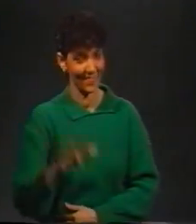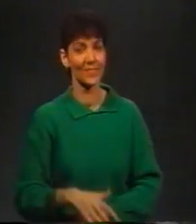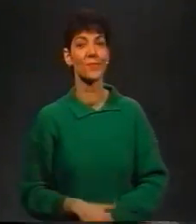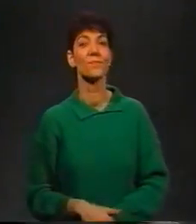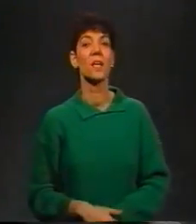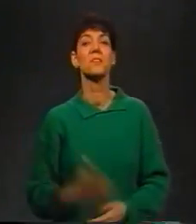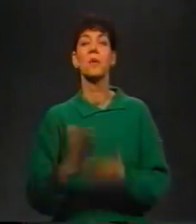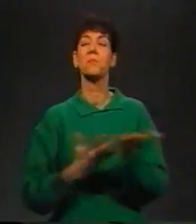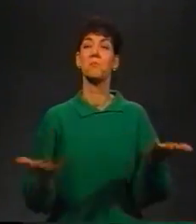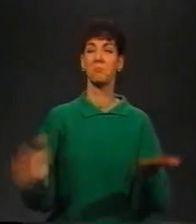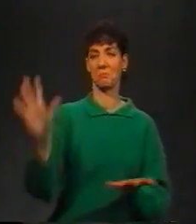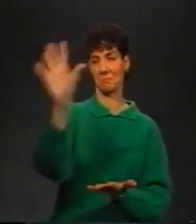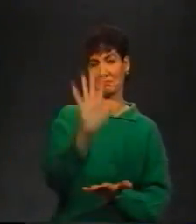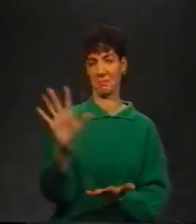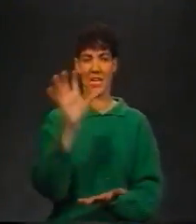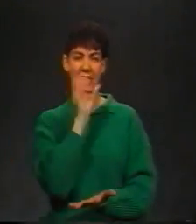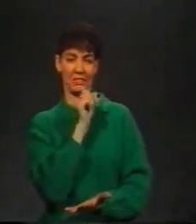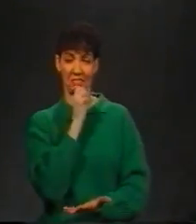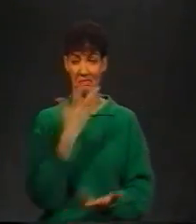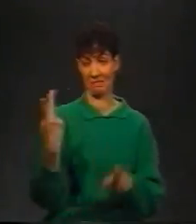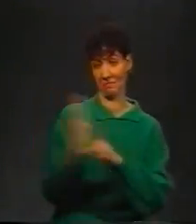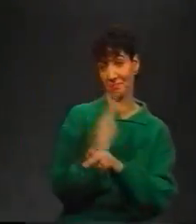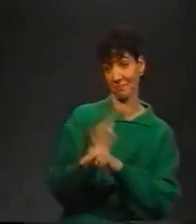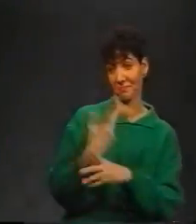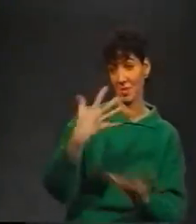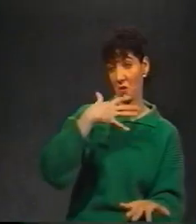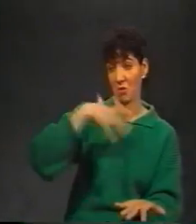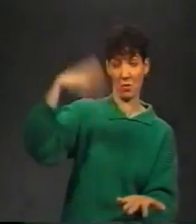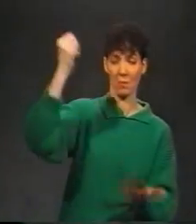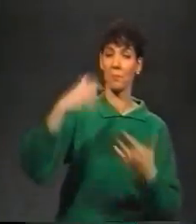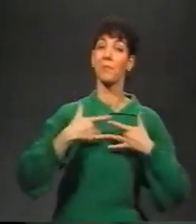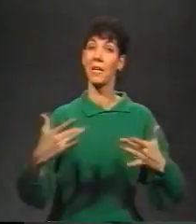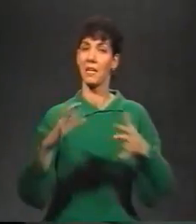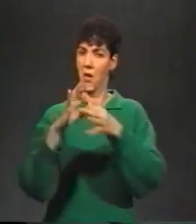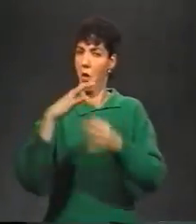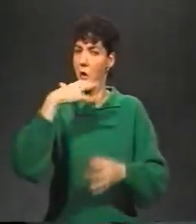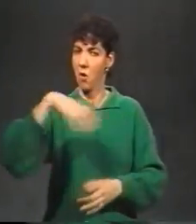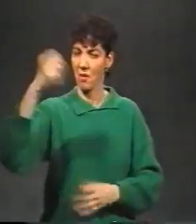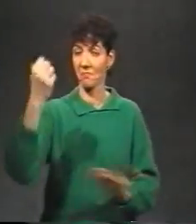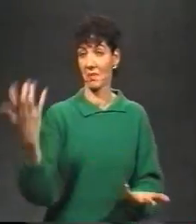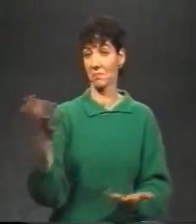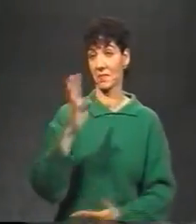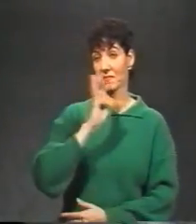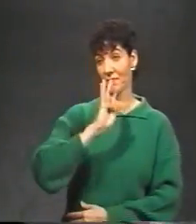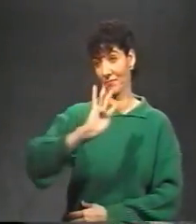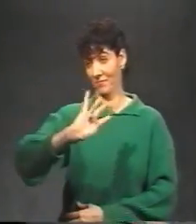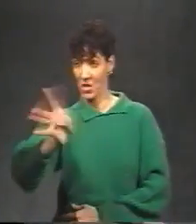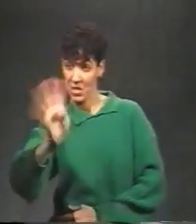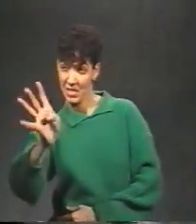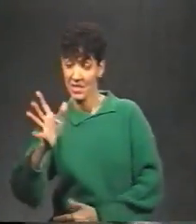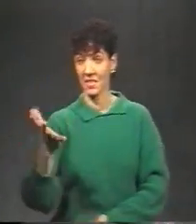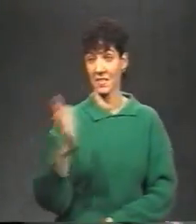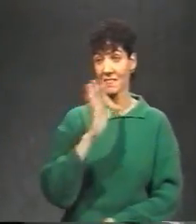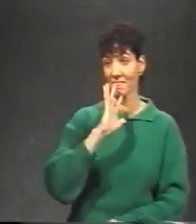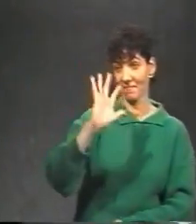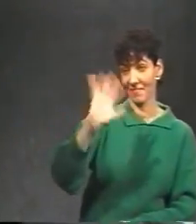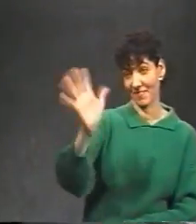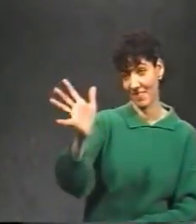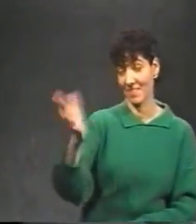or in his 70s, they will produce the sign from the chin with a sharp outward